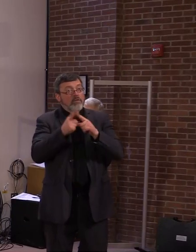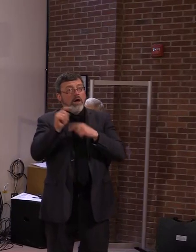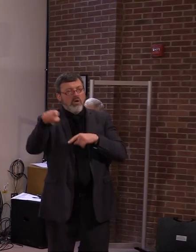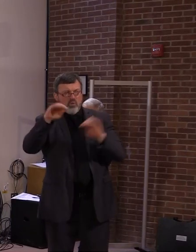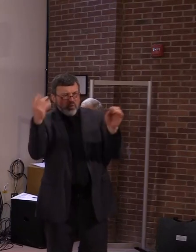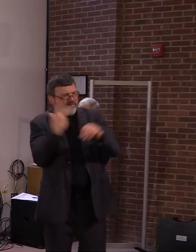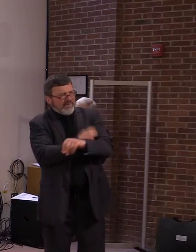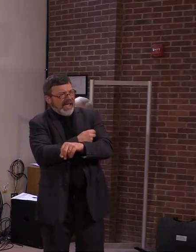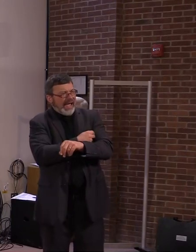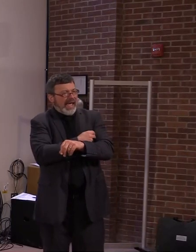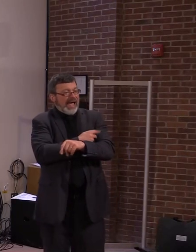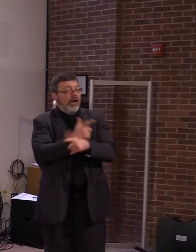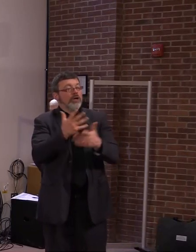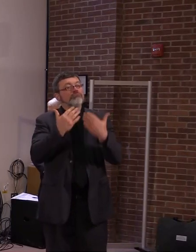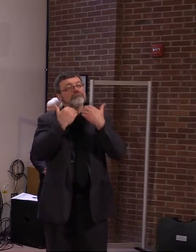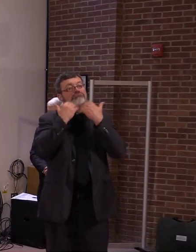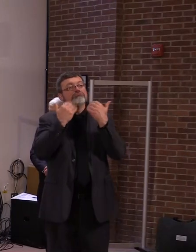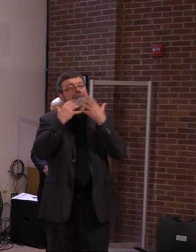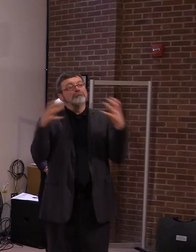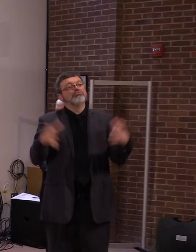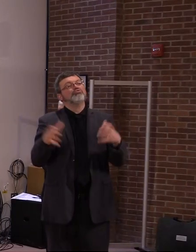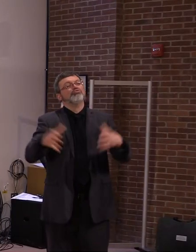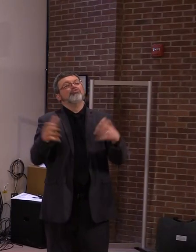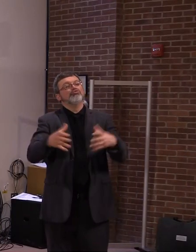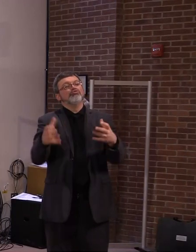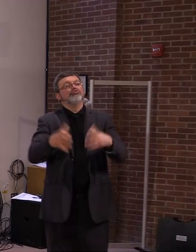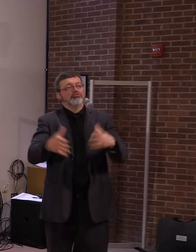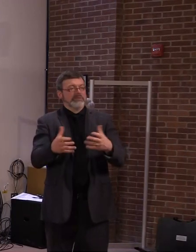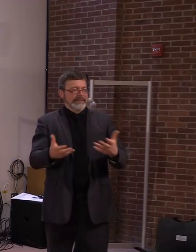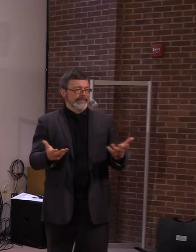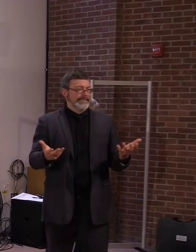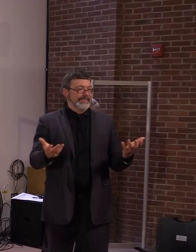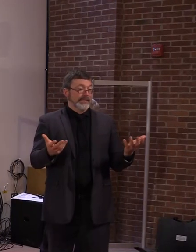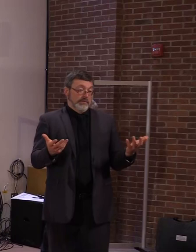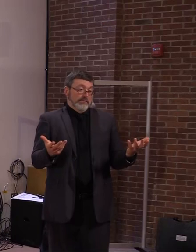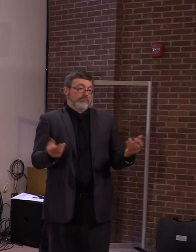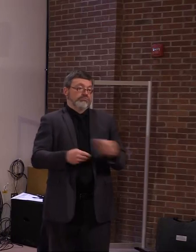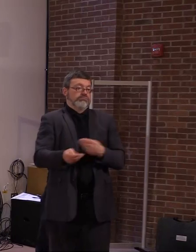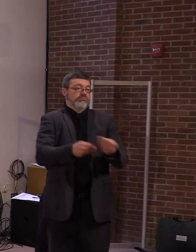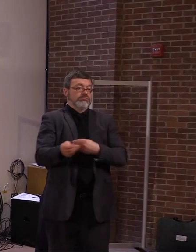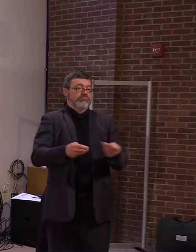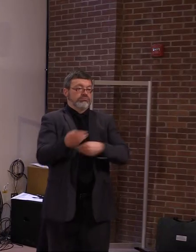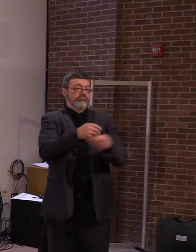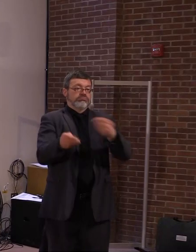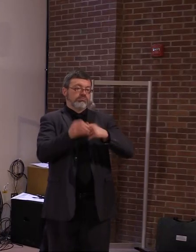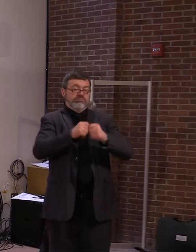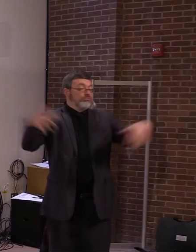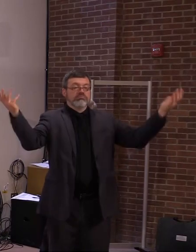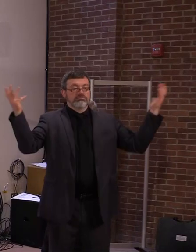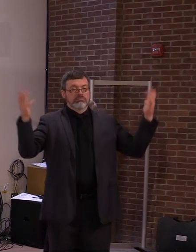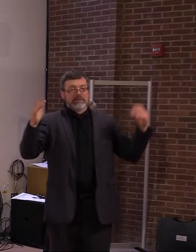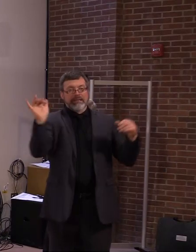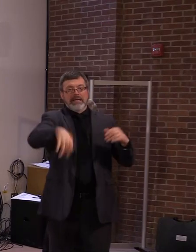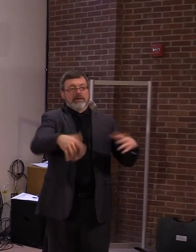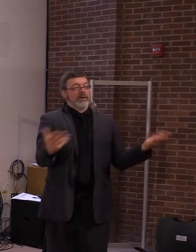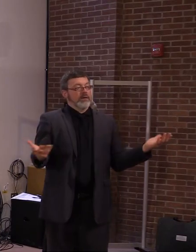they gather, and then they infect one another. So that would be just